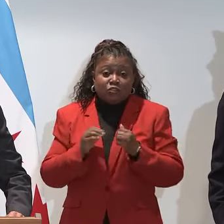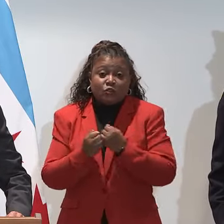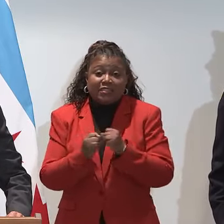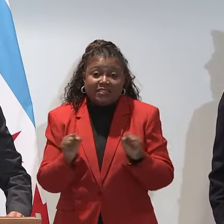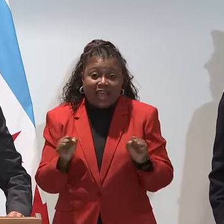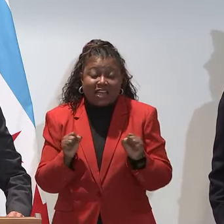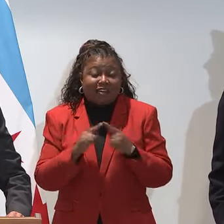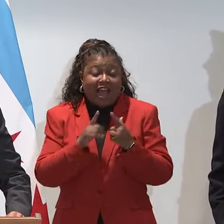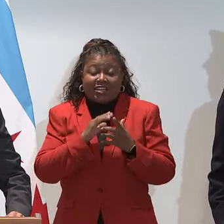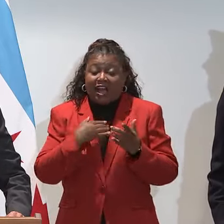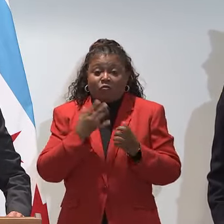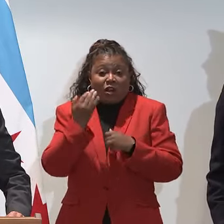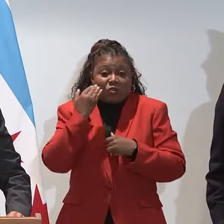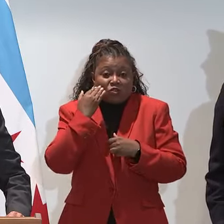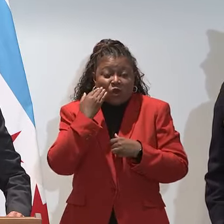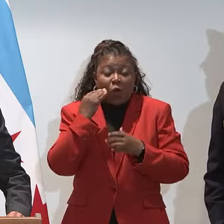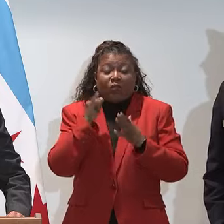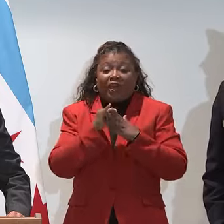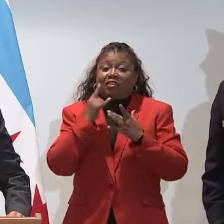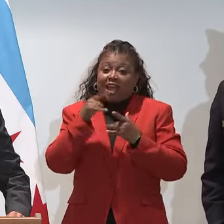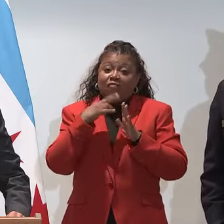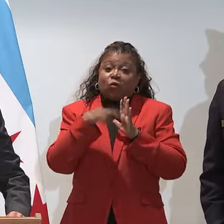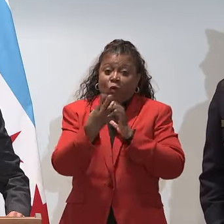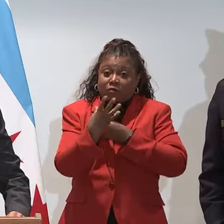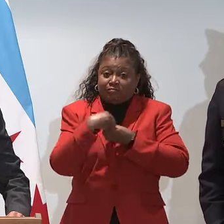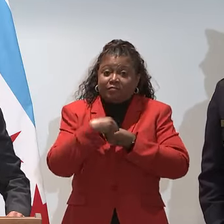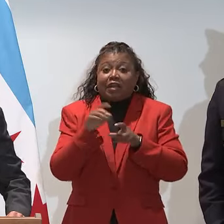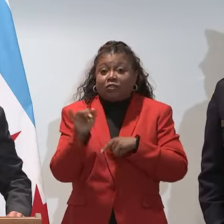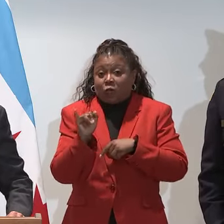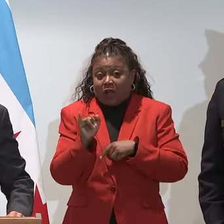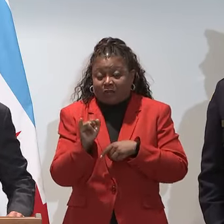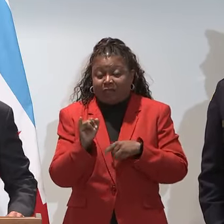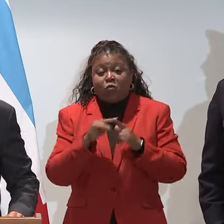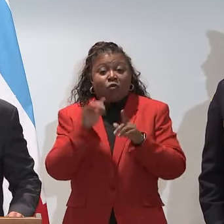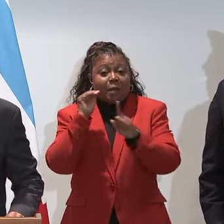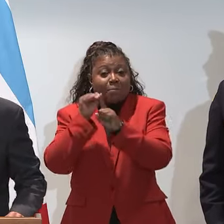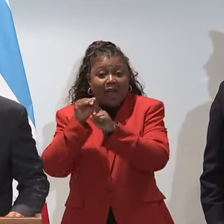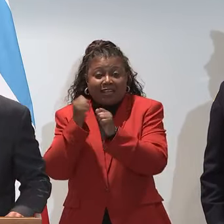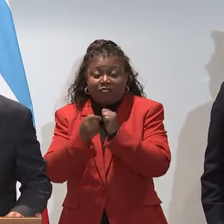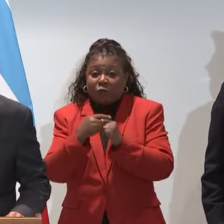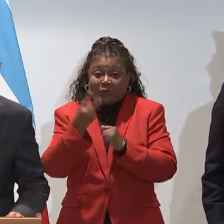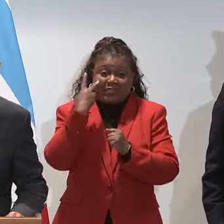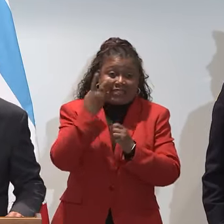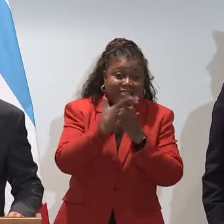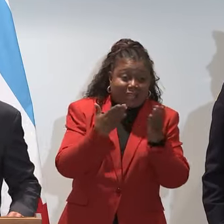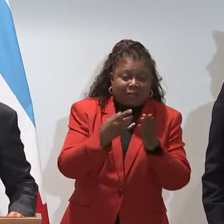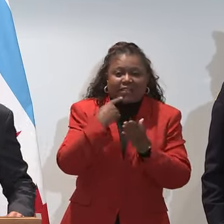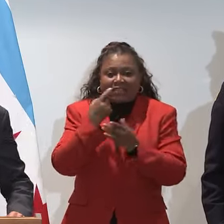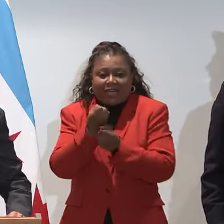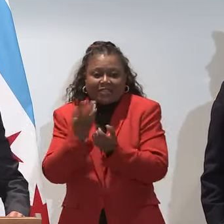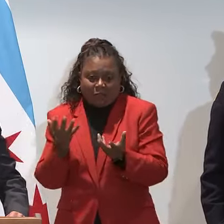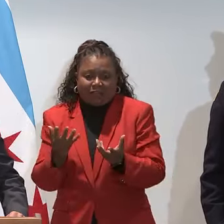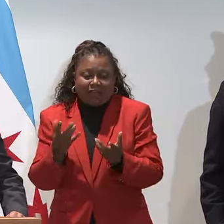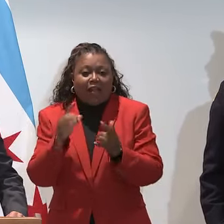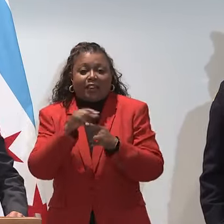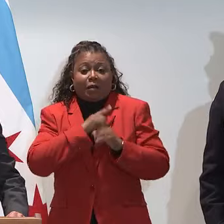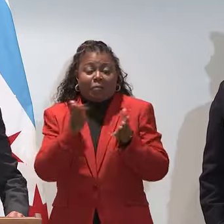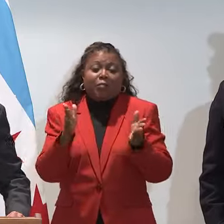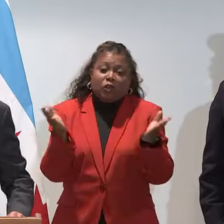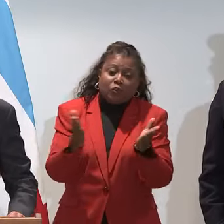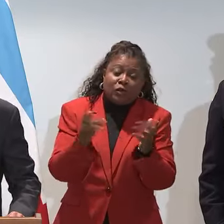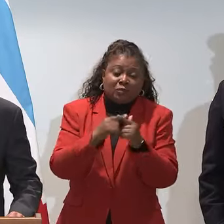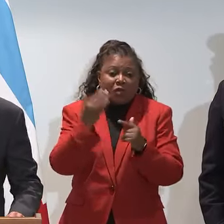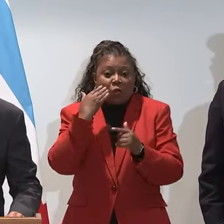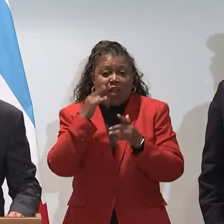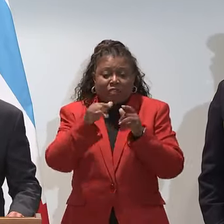safe. We want everyone to know they have a role to play here as well. We remind everyone, if you see something, say something. The public is encouraged